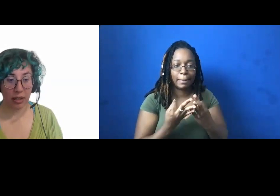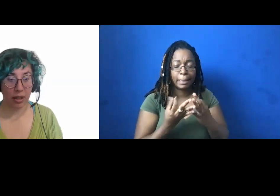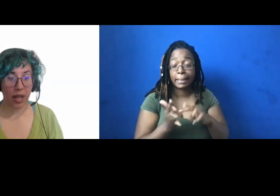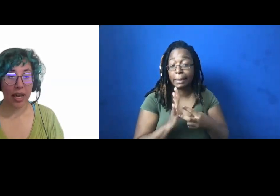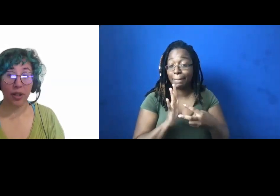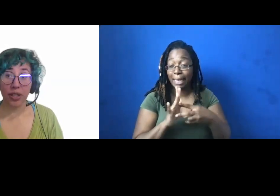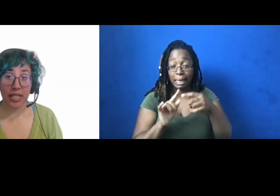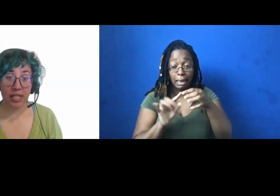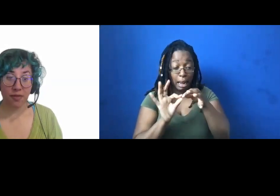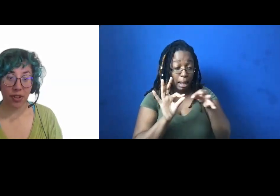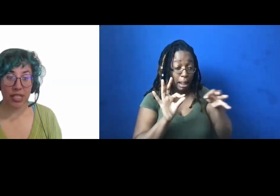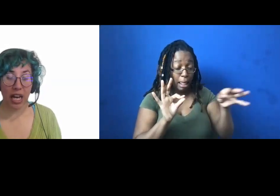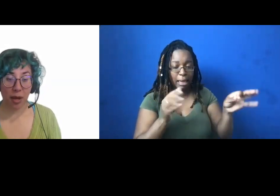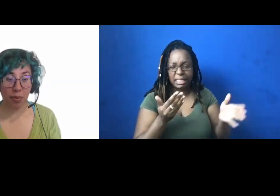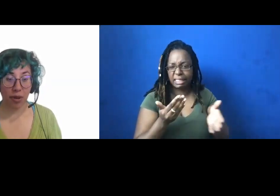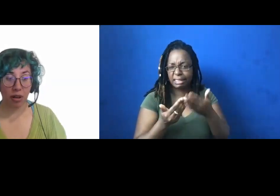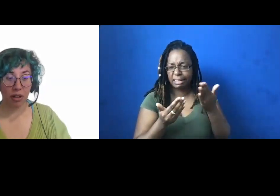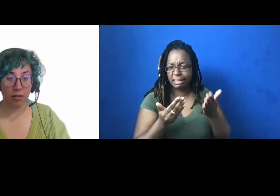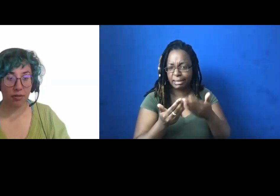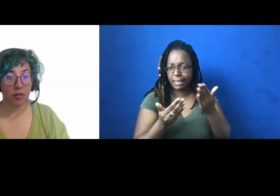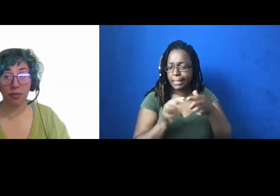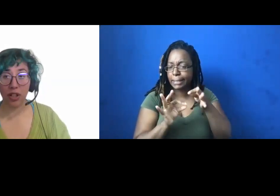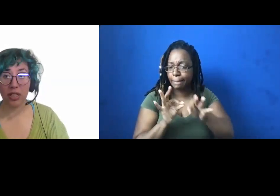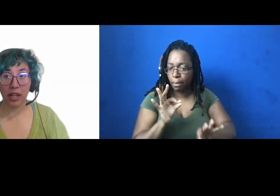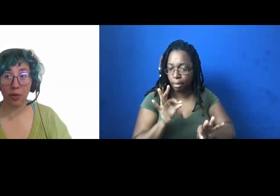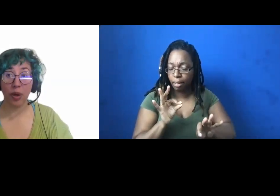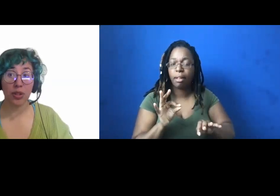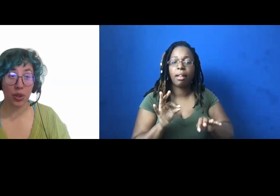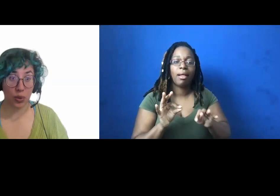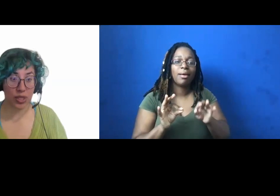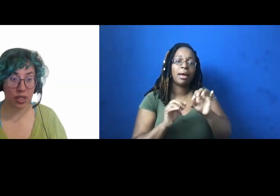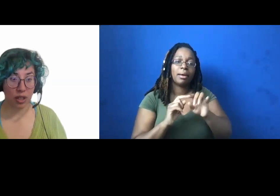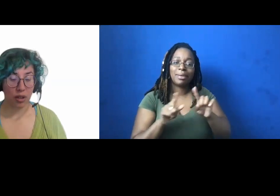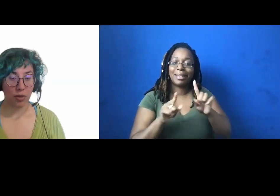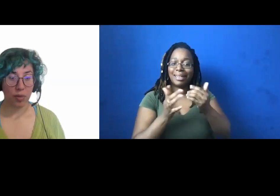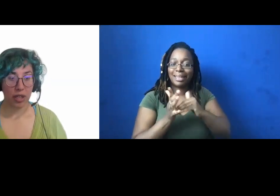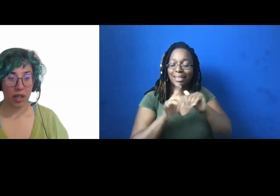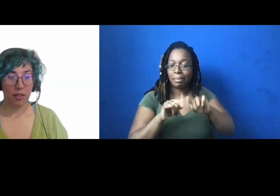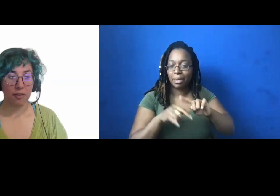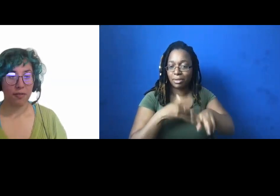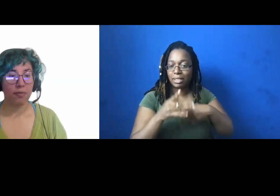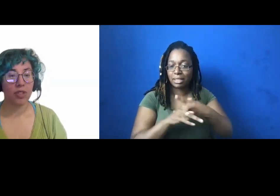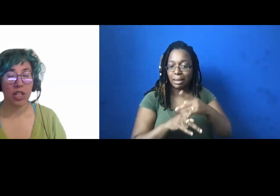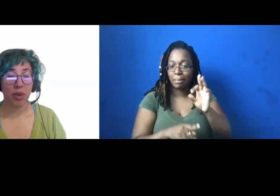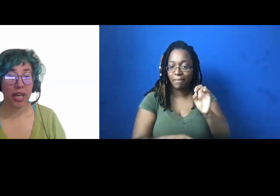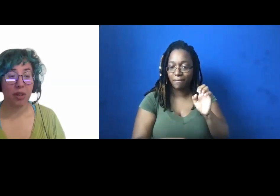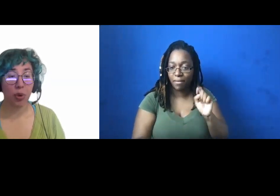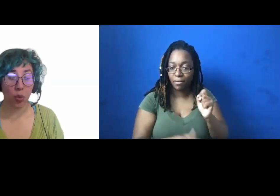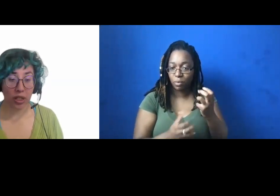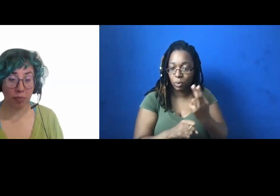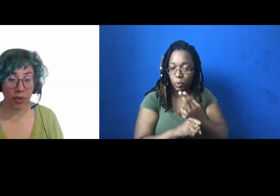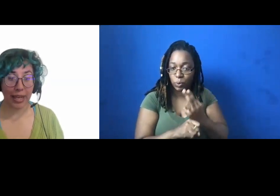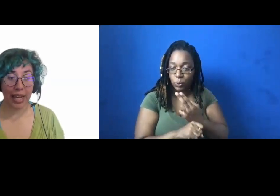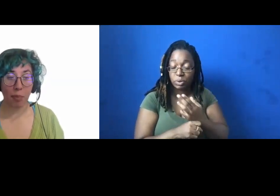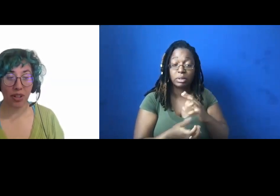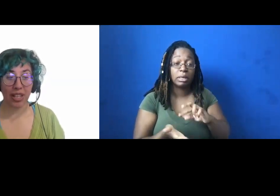read. A good test for the type of font that you want to use would be if to type a number